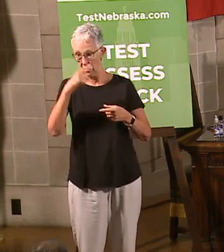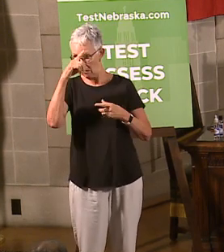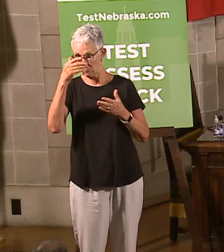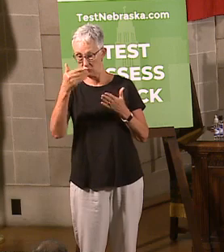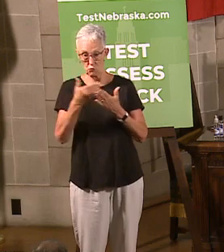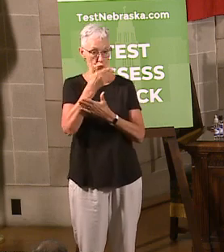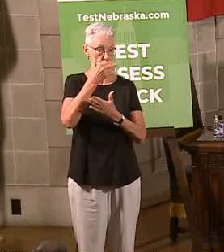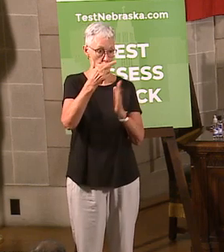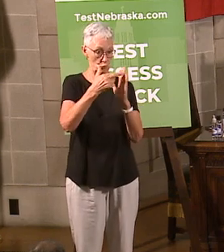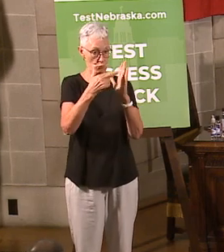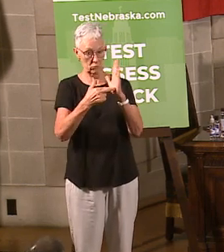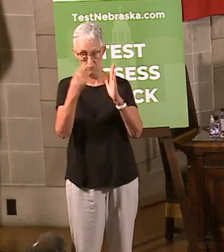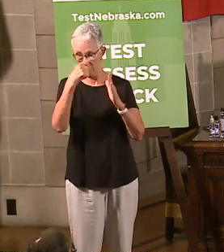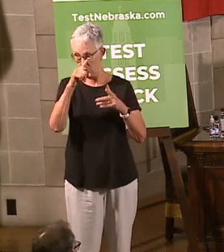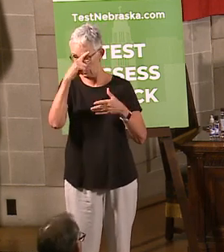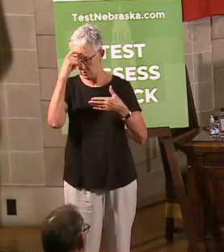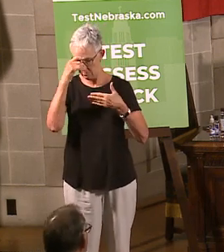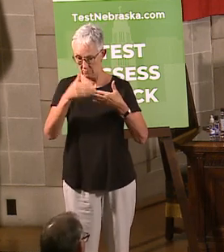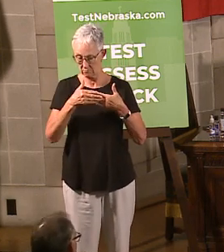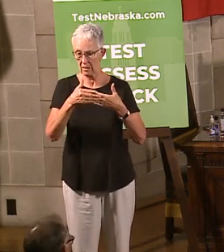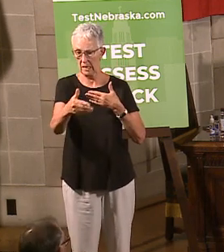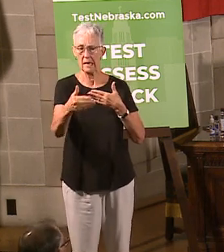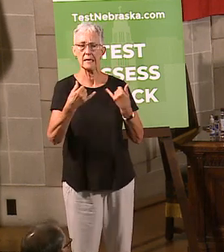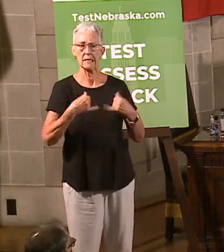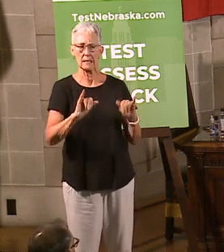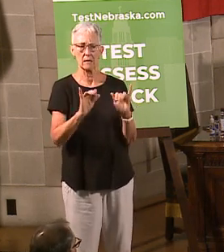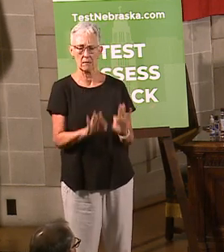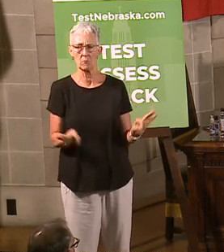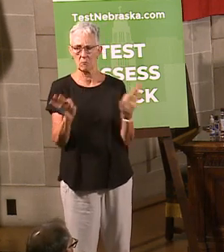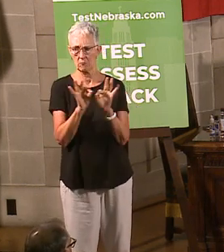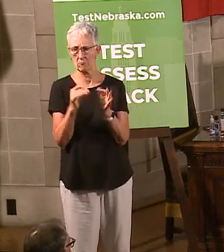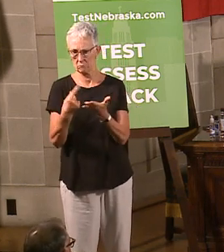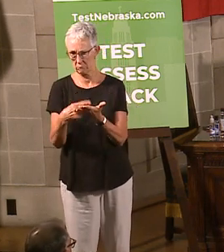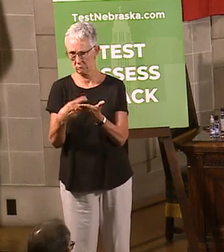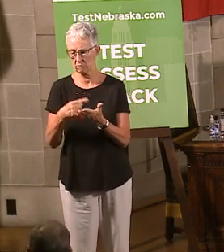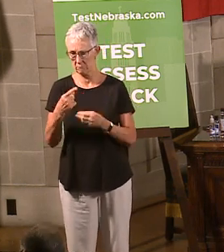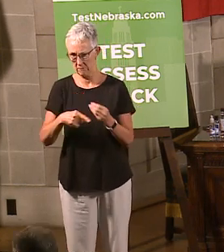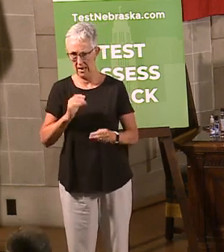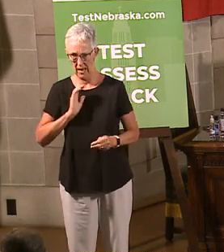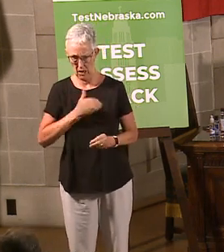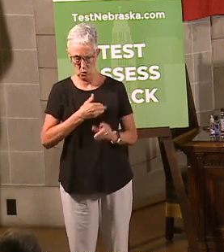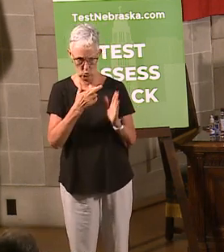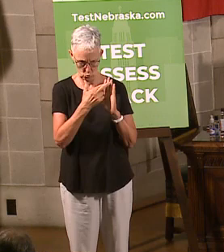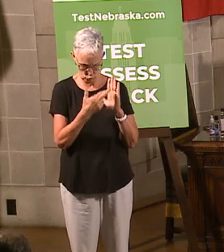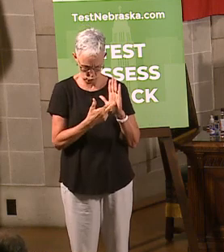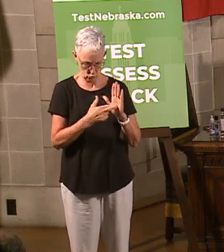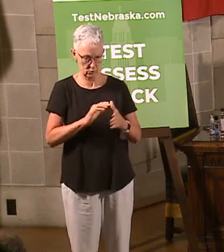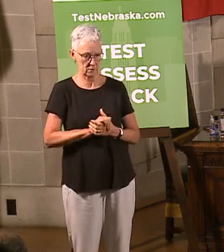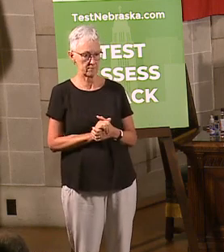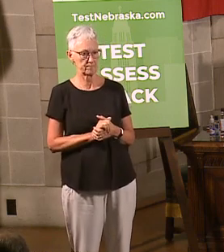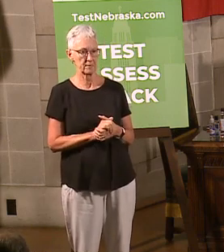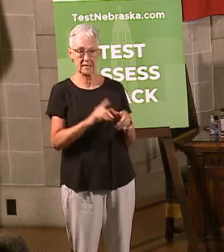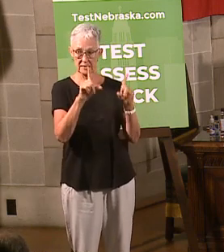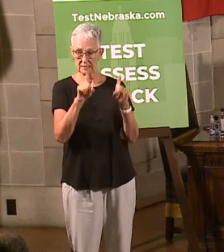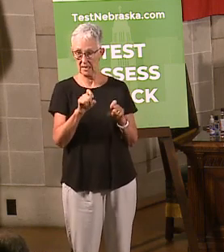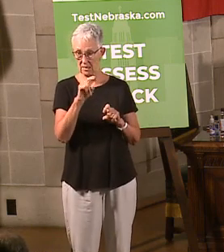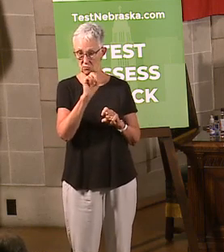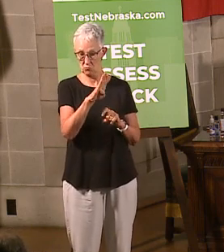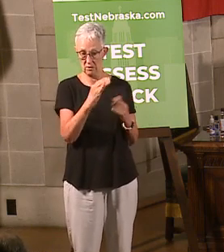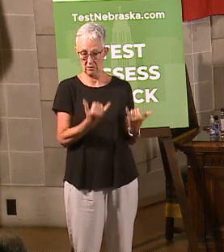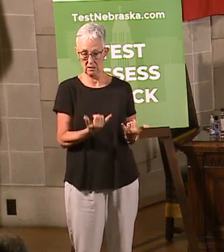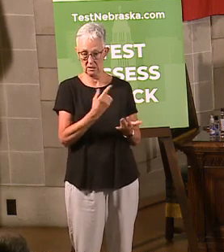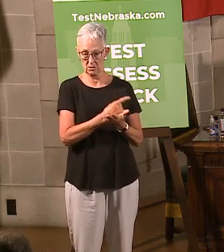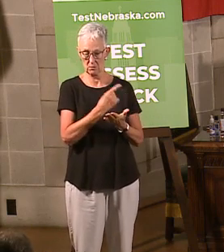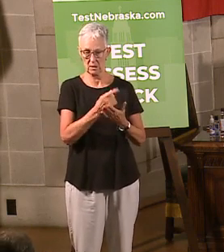guidelines. Next, Test Nebraska, another important aspect. We will be this week in Chadron, Alliance,